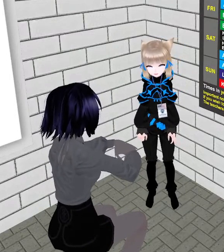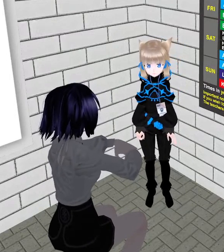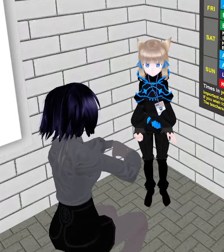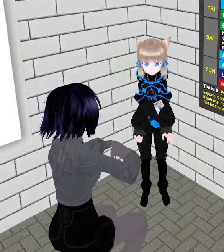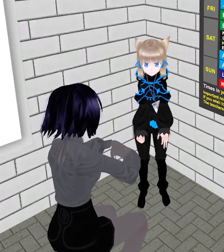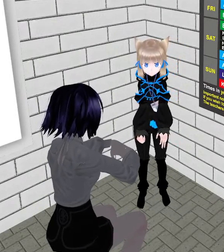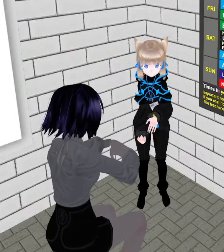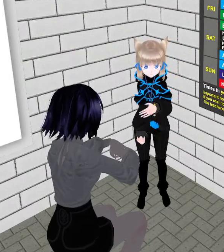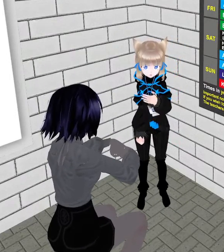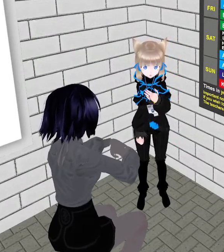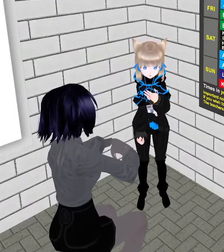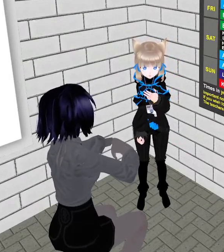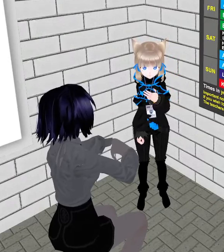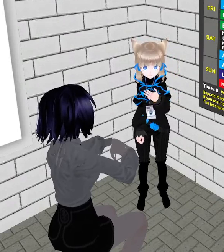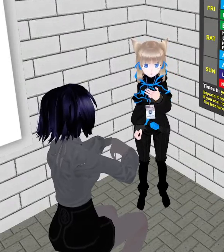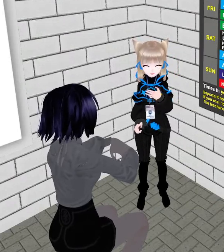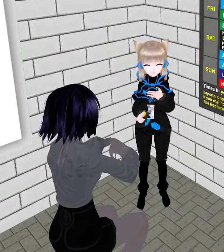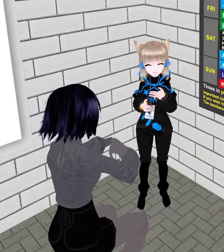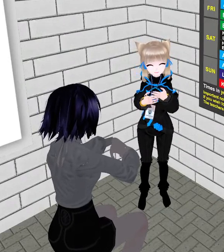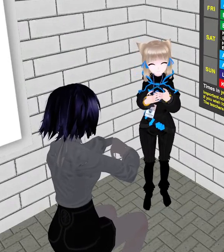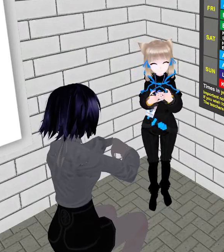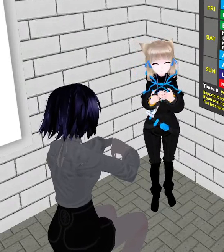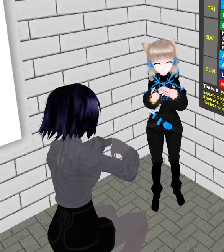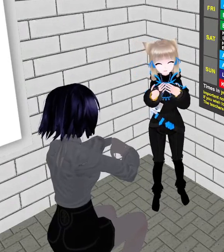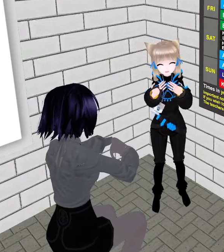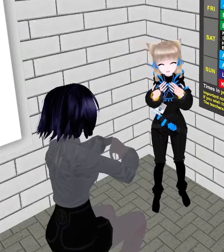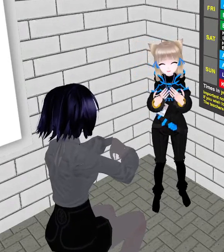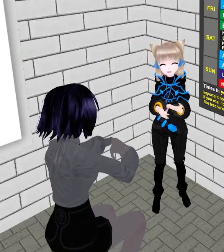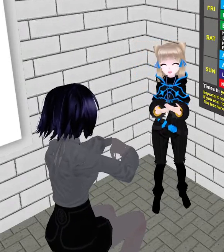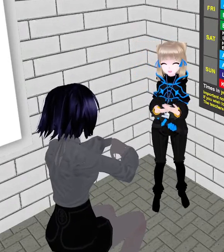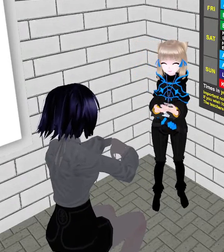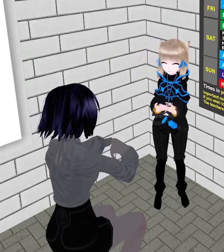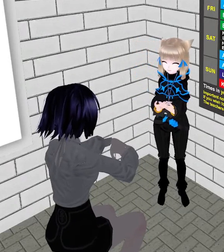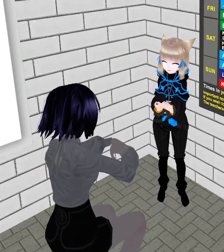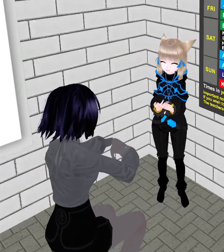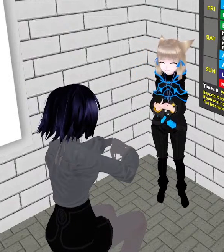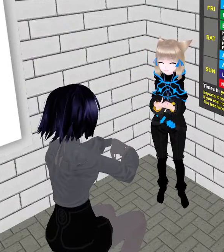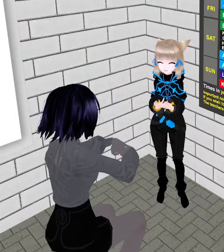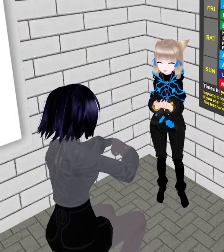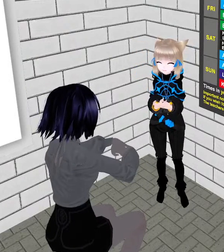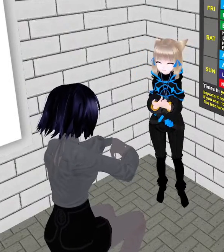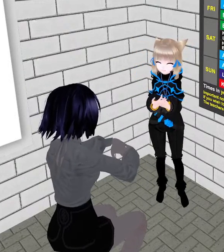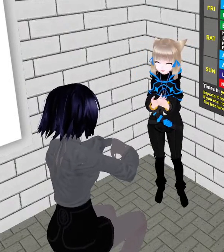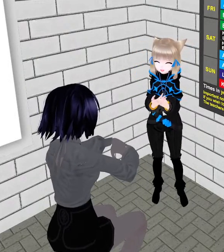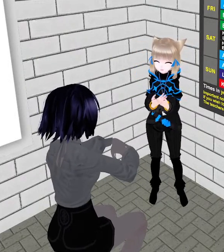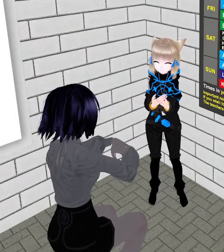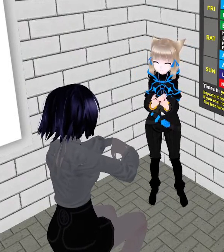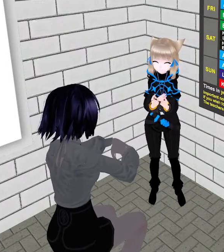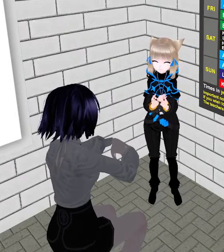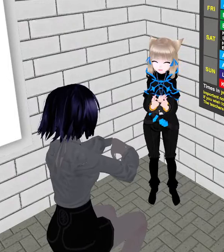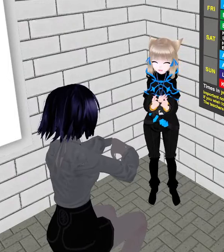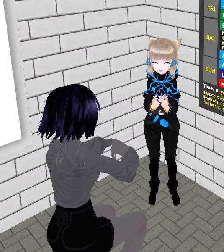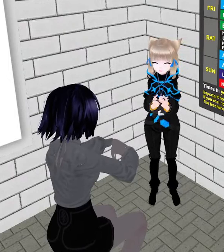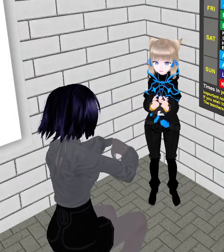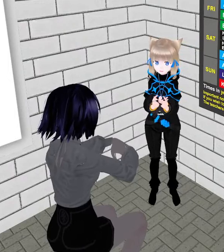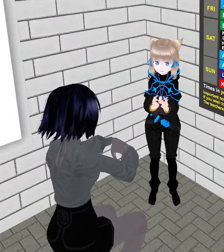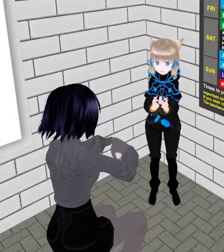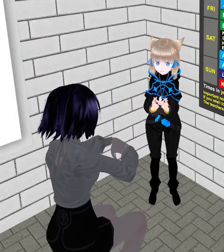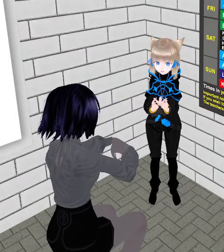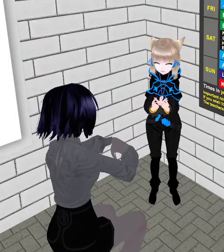mean, like the whole concept of like ASL the whole and VR is point fascinating. That's why I came here of this today. presentation was to show It's really like an introductory